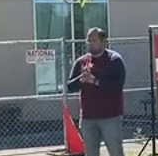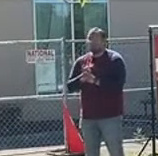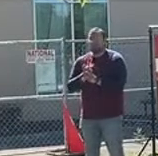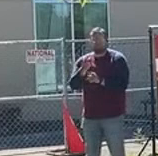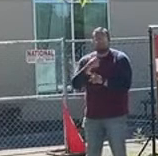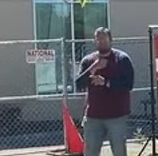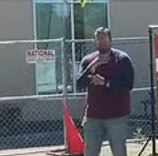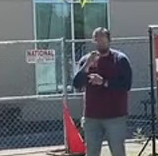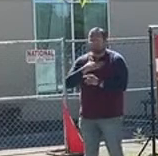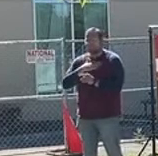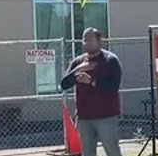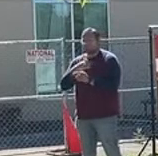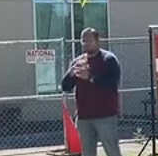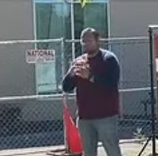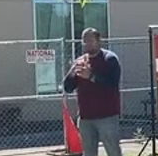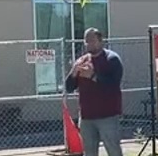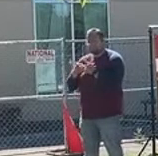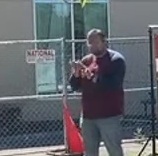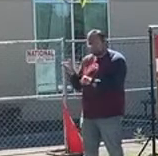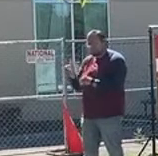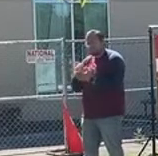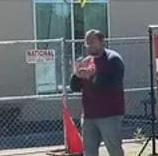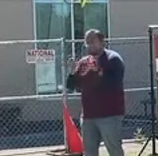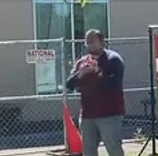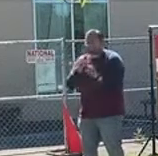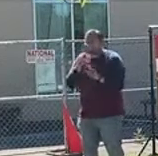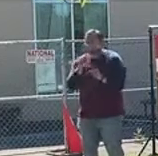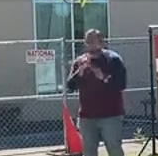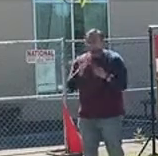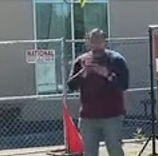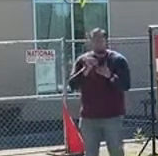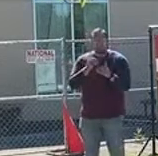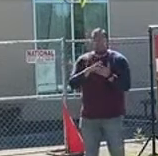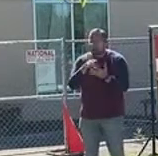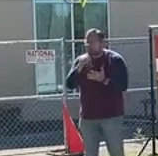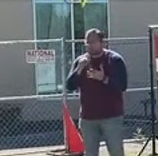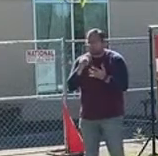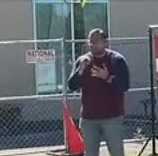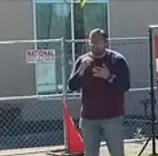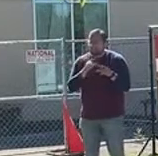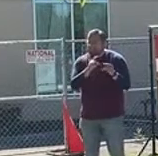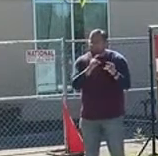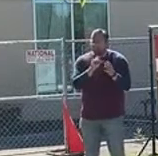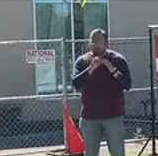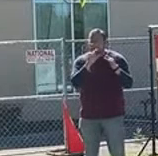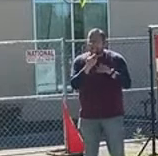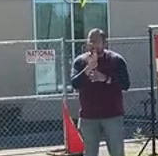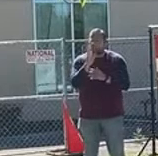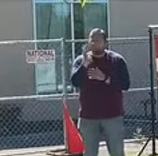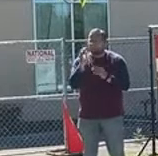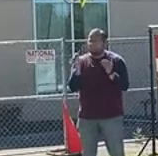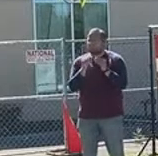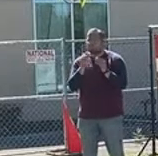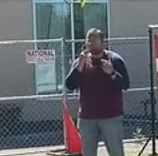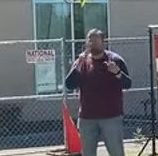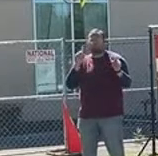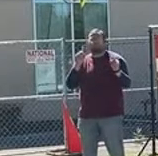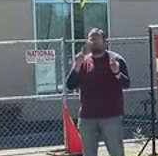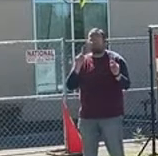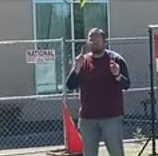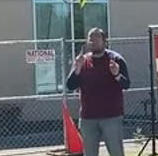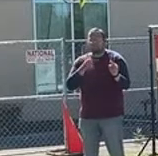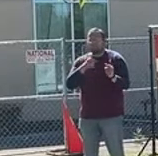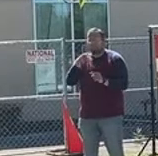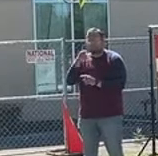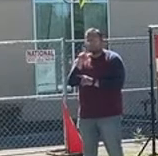science isn't always the easiest thing to learn, and hands-on labs help more than anyone could ever imagine, so I'm eternally grateful. Coming from a Polynesian